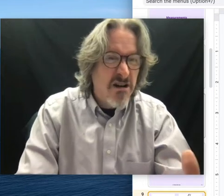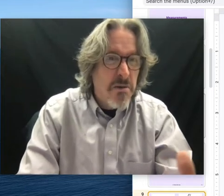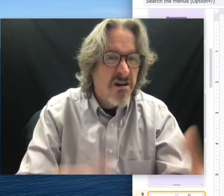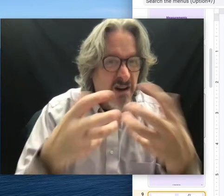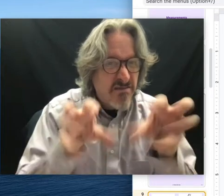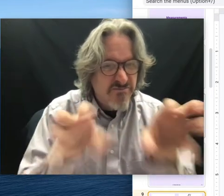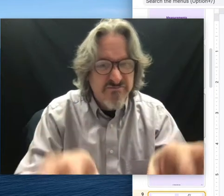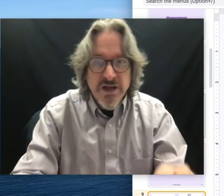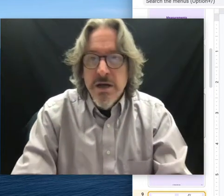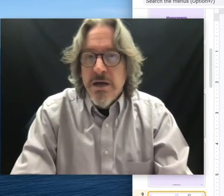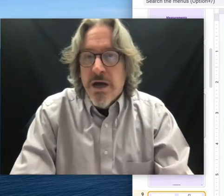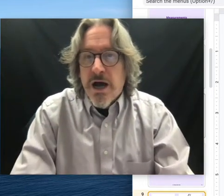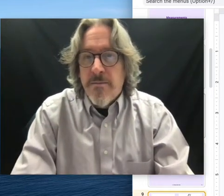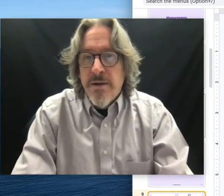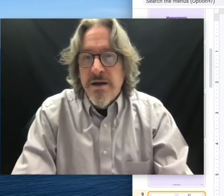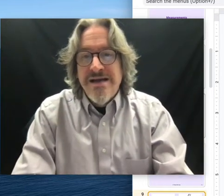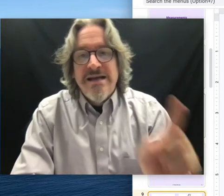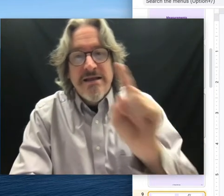tear it apart, right?